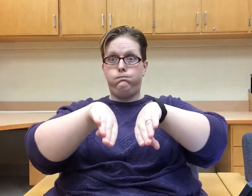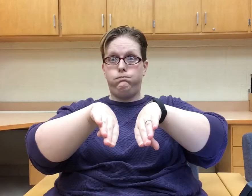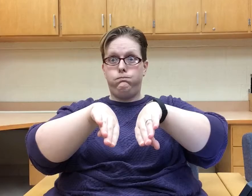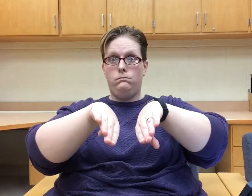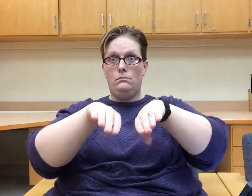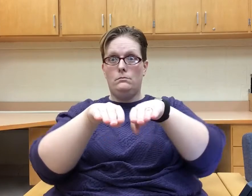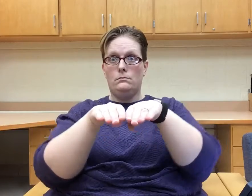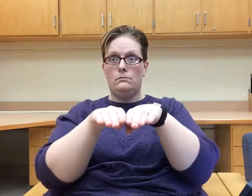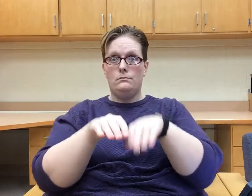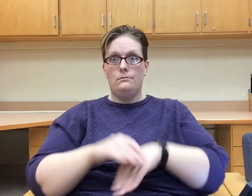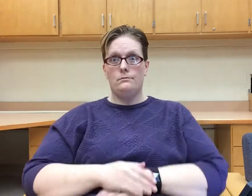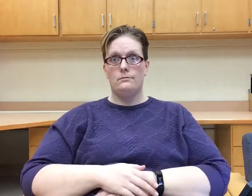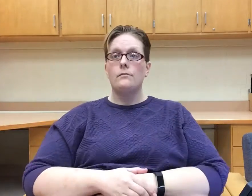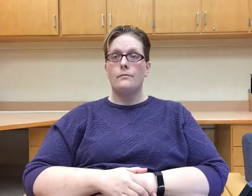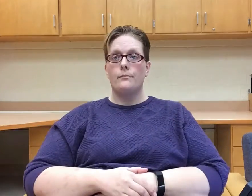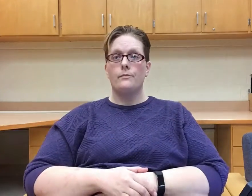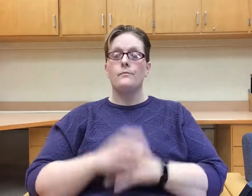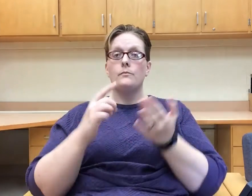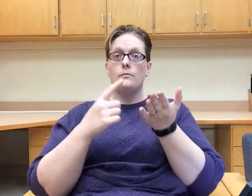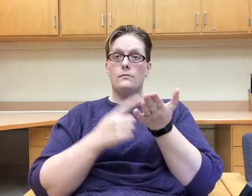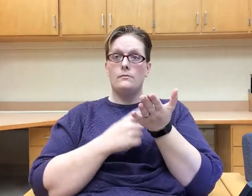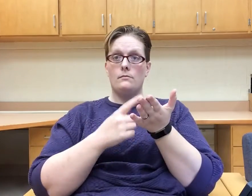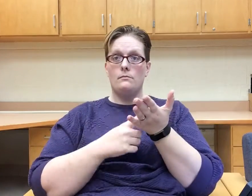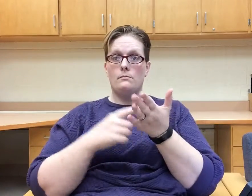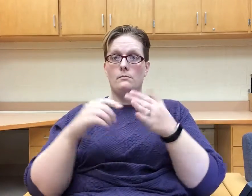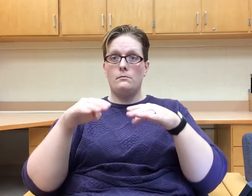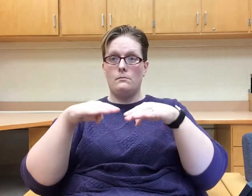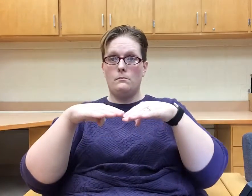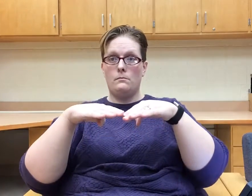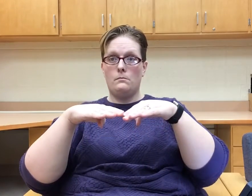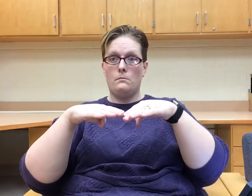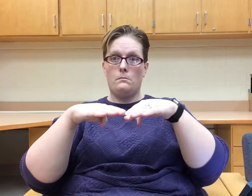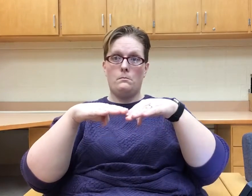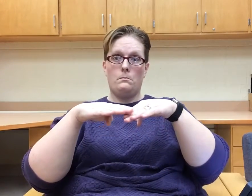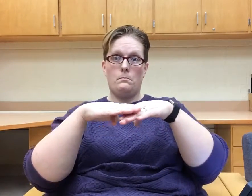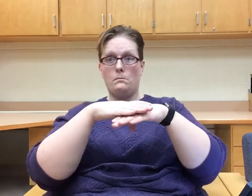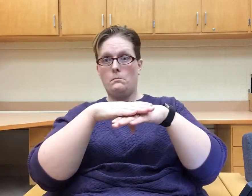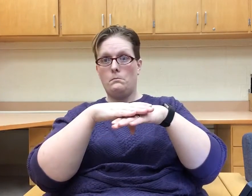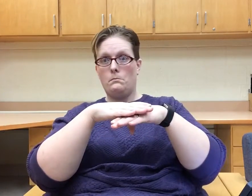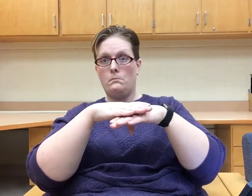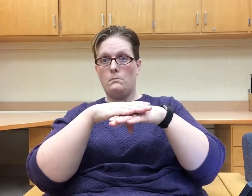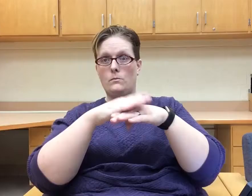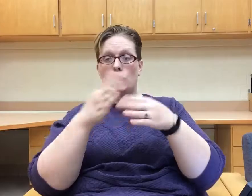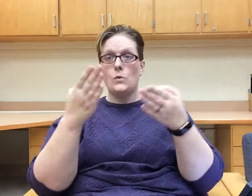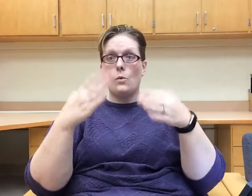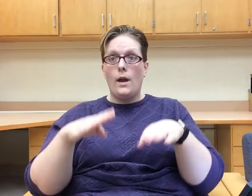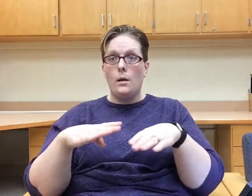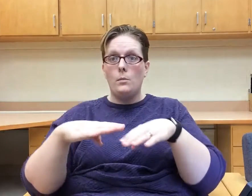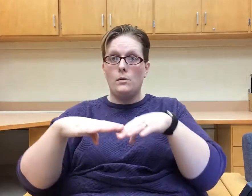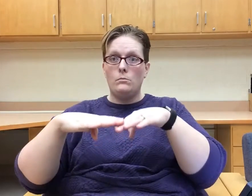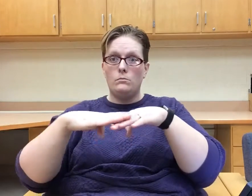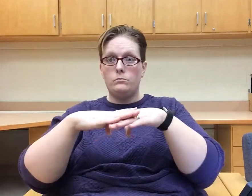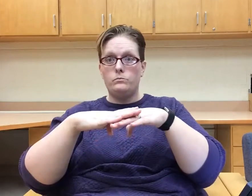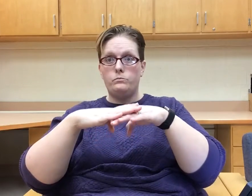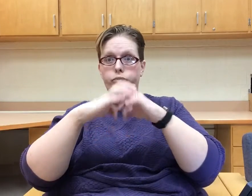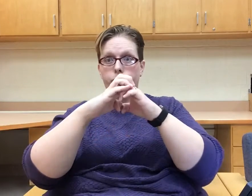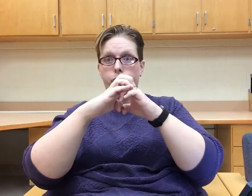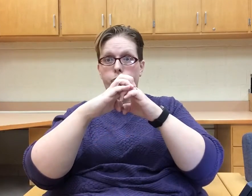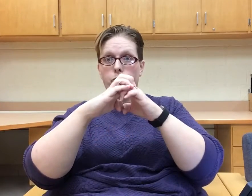it'll create a crack in the earth. Sometimes they'll slide over each other, and that will